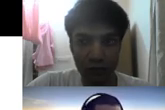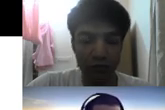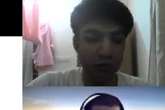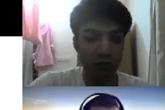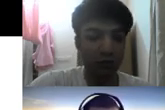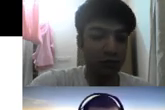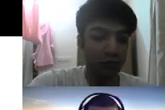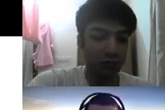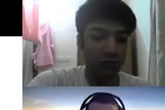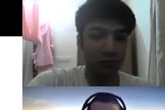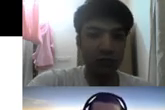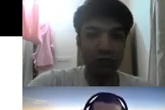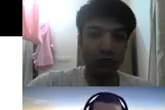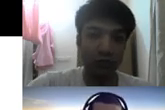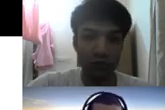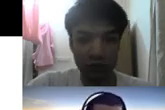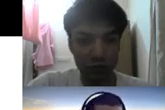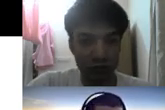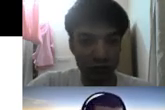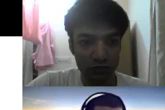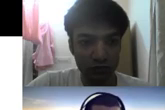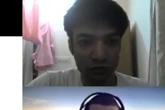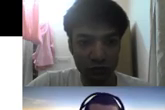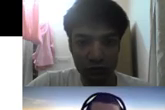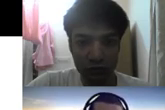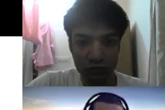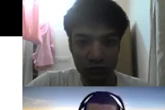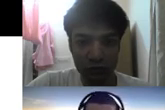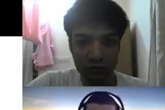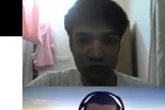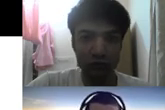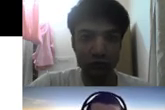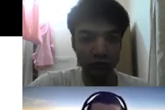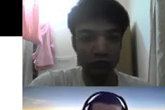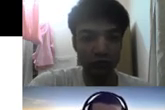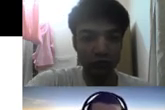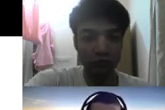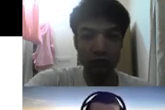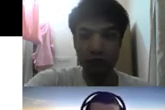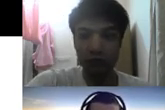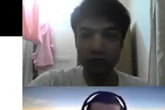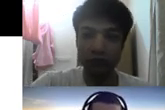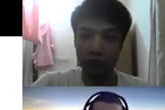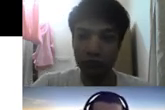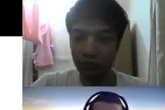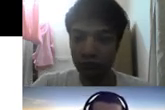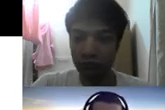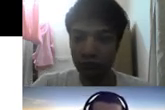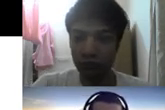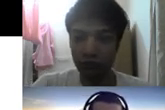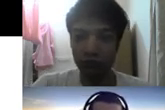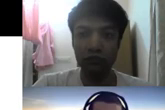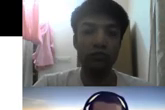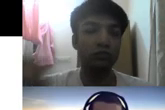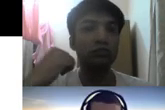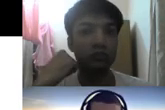So one previous work about this was done by Borg and Kaderi. They worked on sign language detection kind